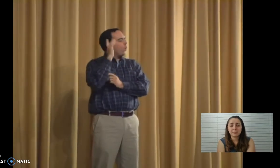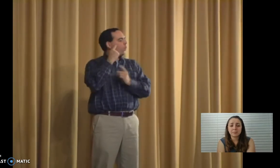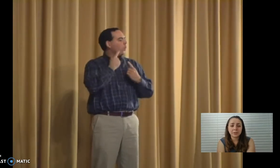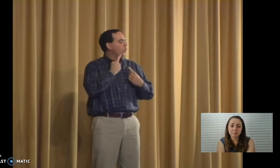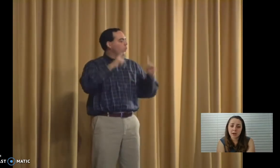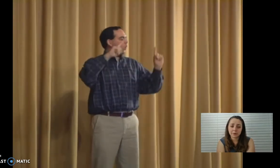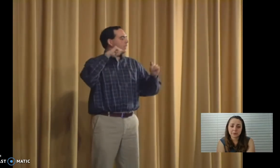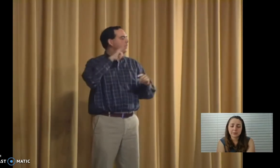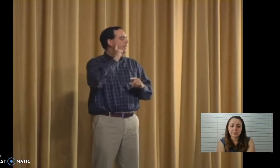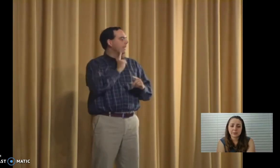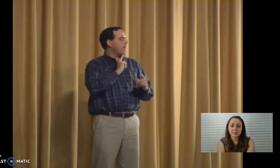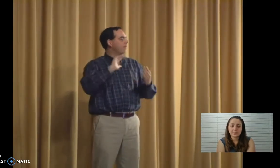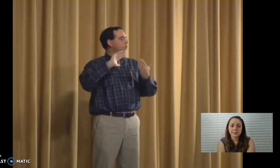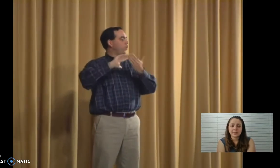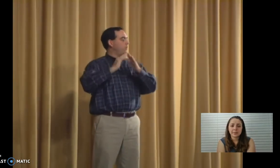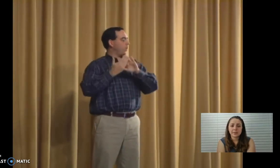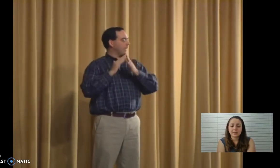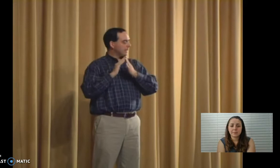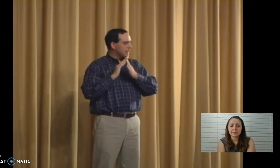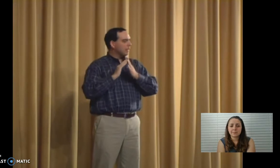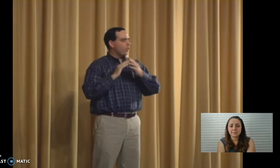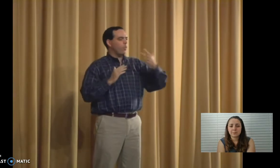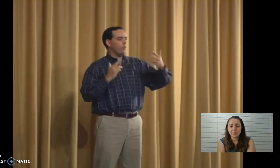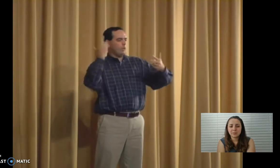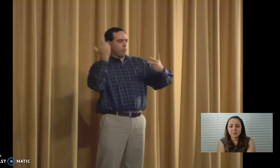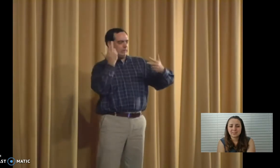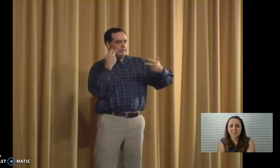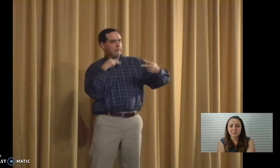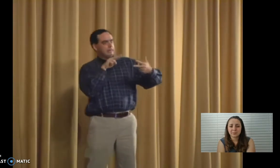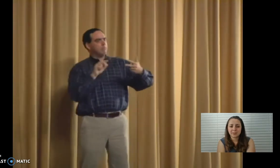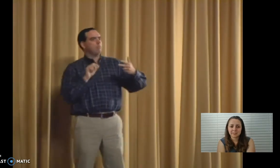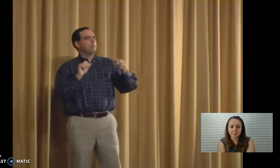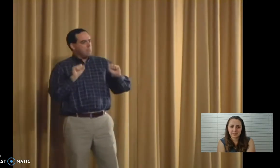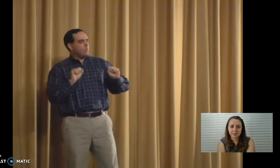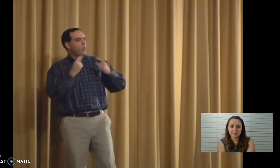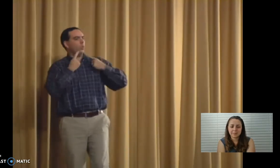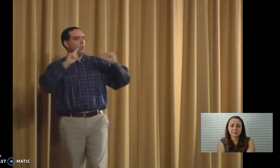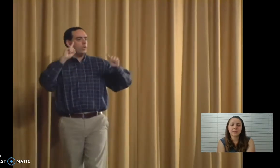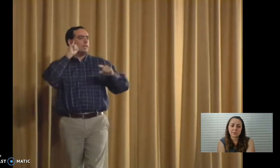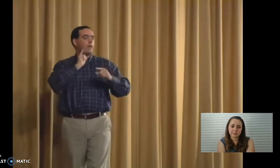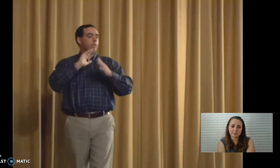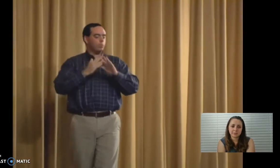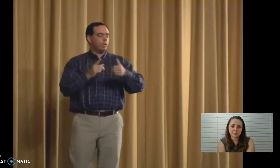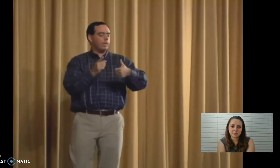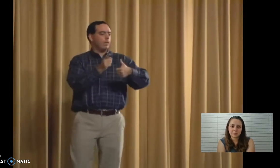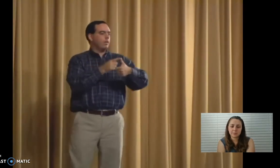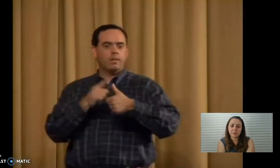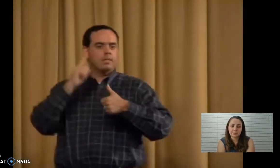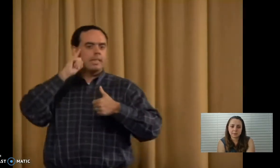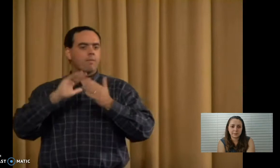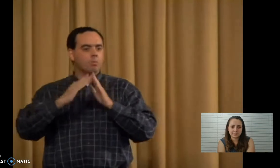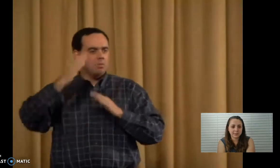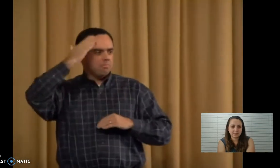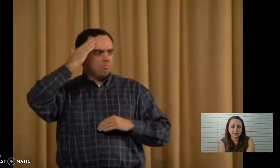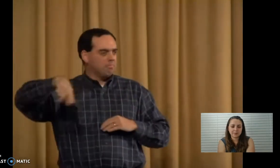but it's a really good model. Now, why would this be successful for the deaf community? There's three reasons of why it